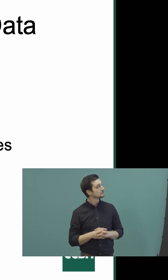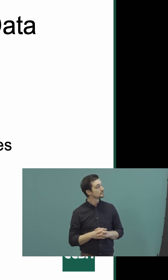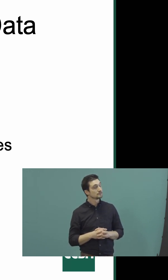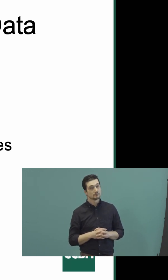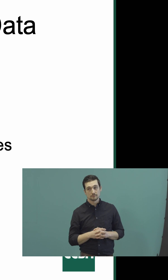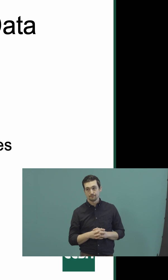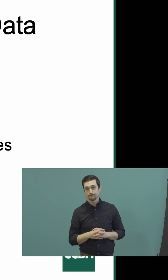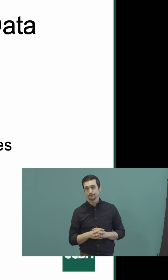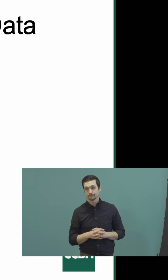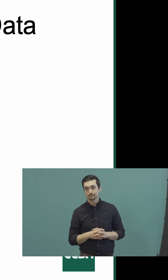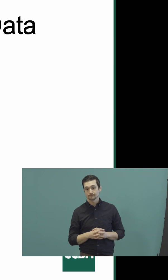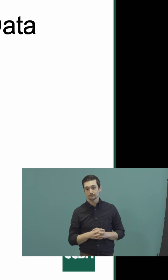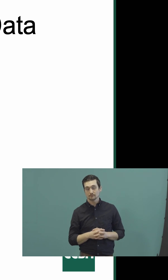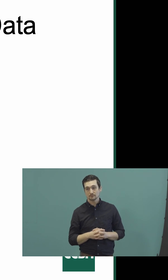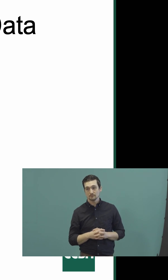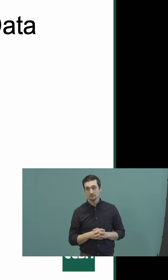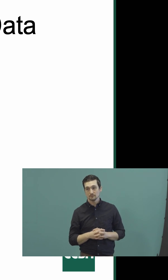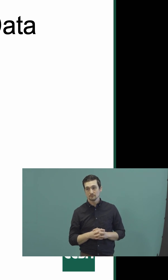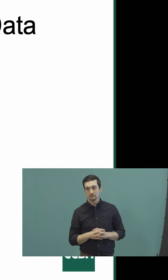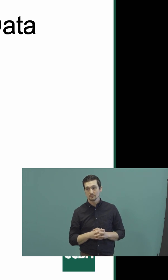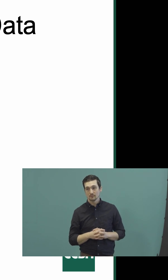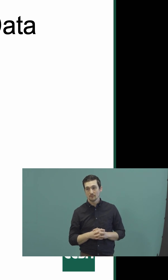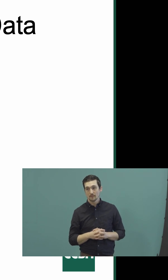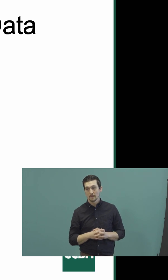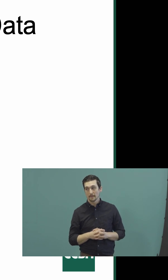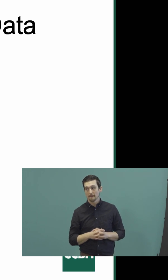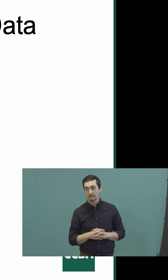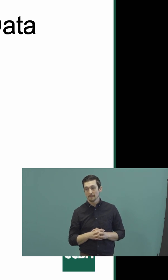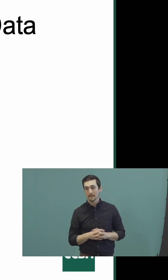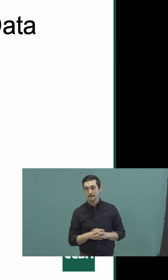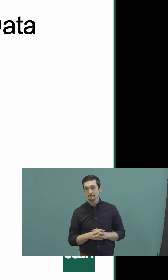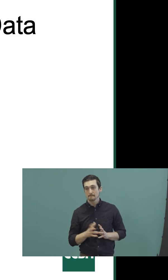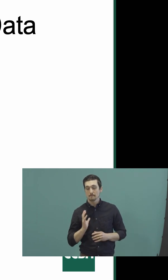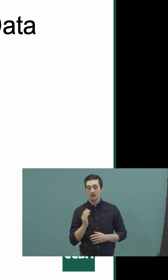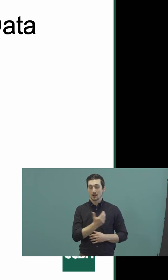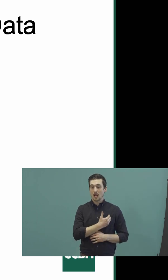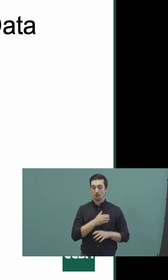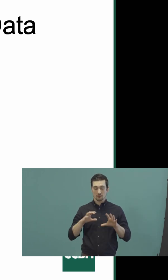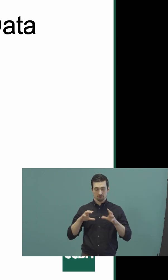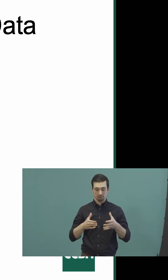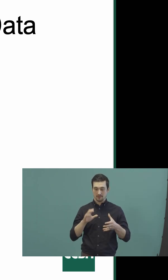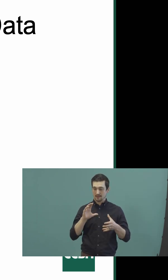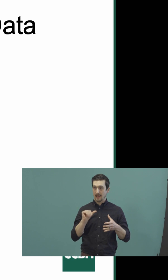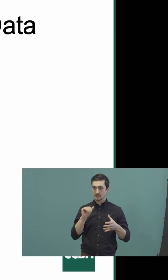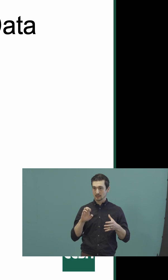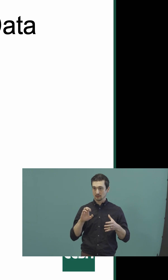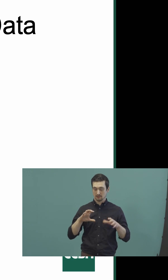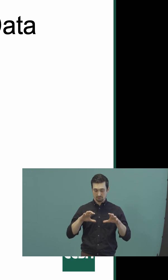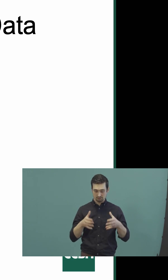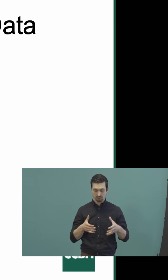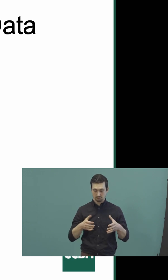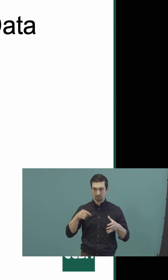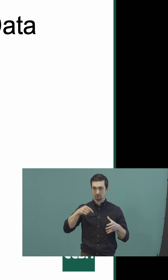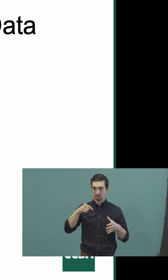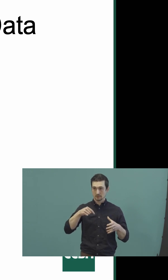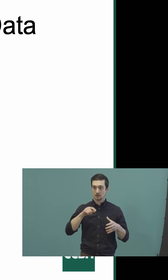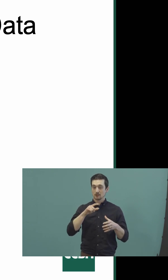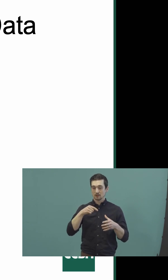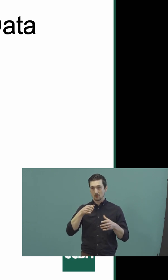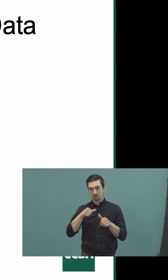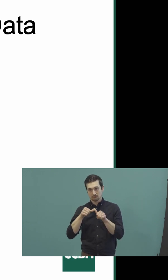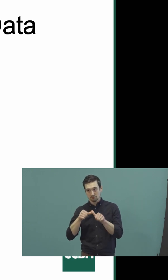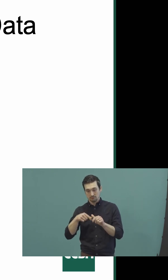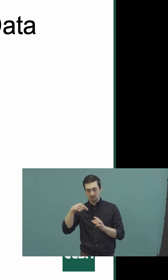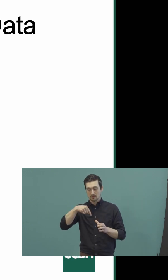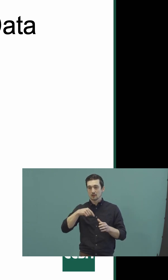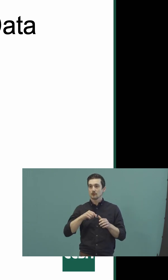Additionally, we had in our particular pool of cases, and these are lab confirmed